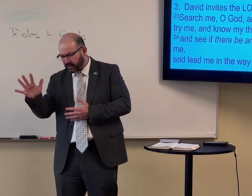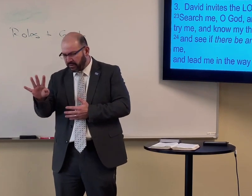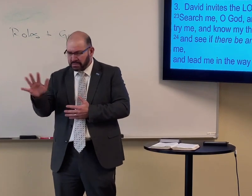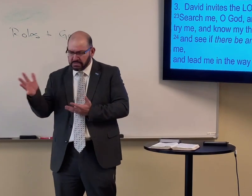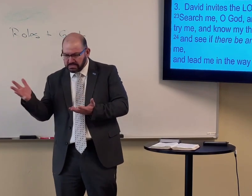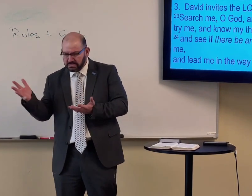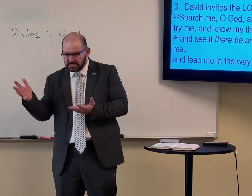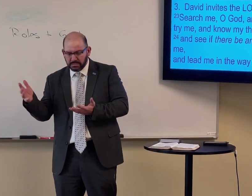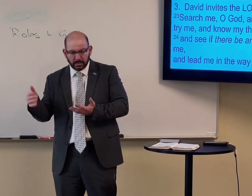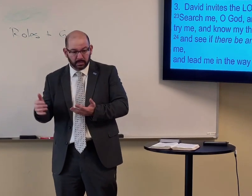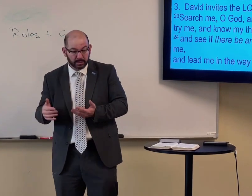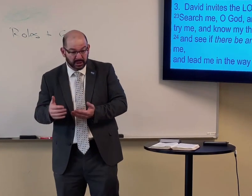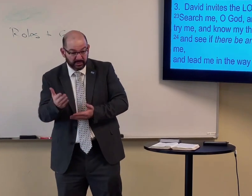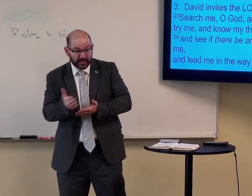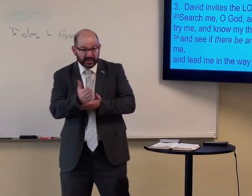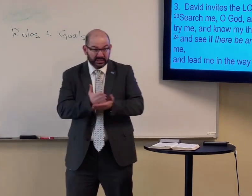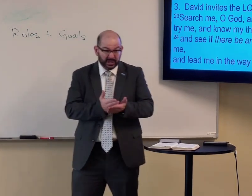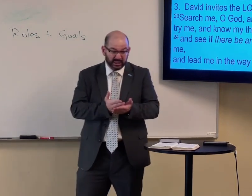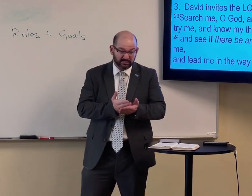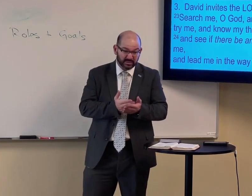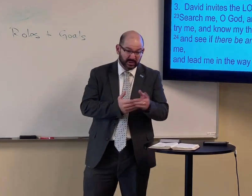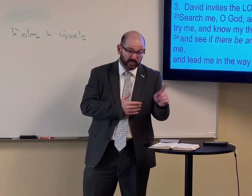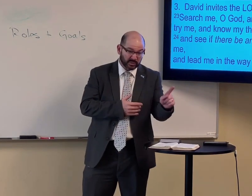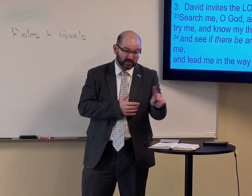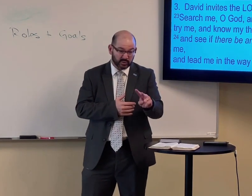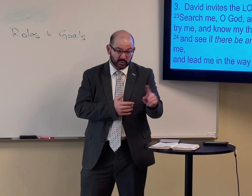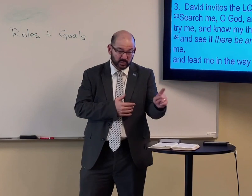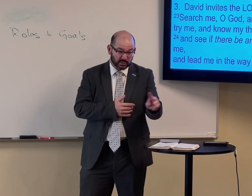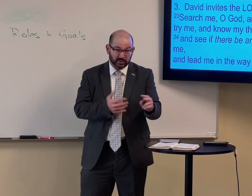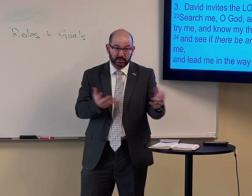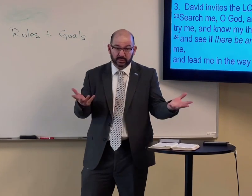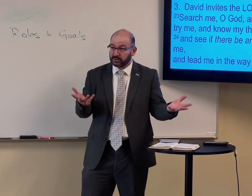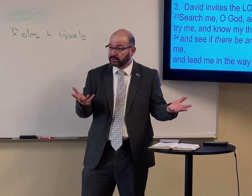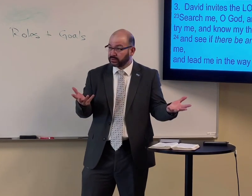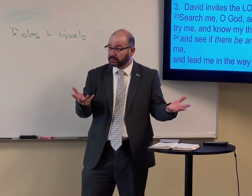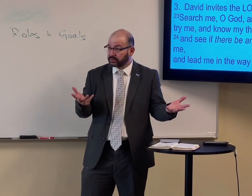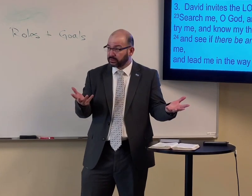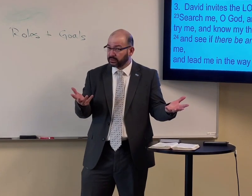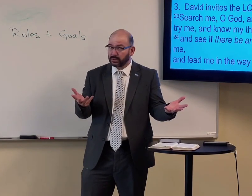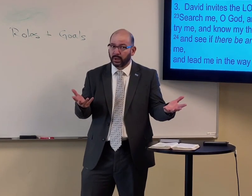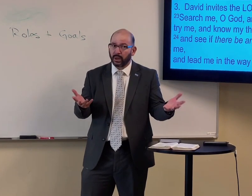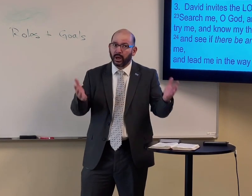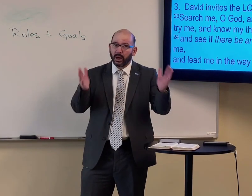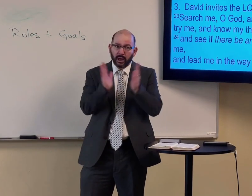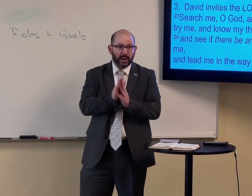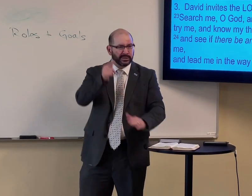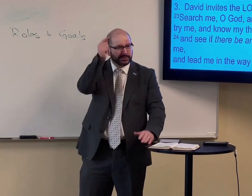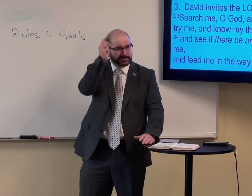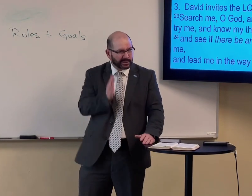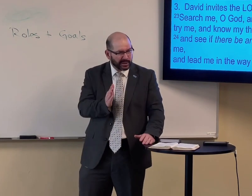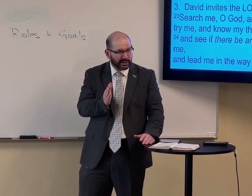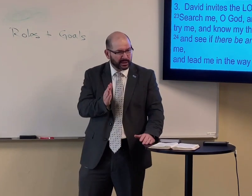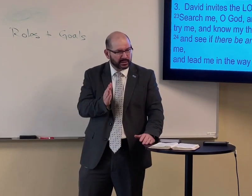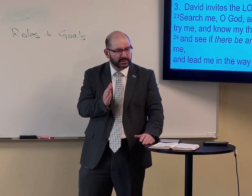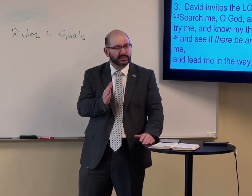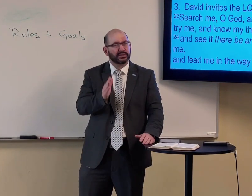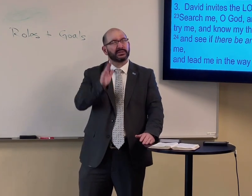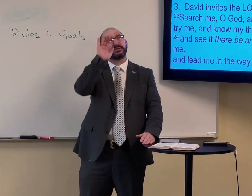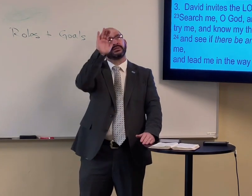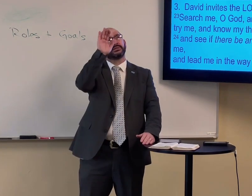Maybe some you have, you know, some fives and fours, and some others you have like ones and twos. Ask God,